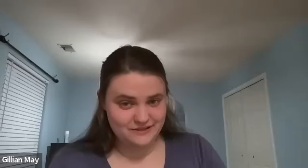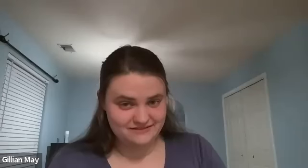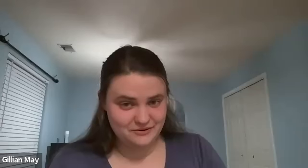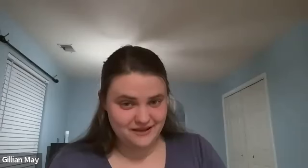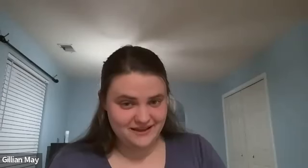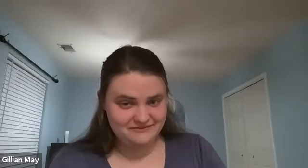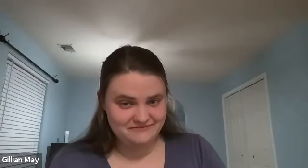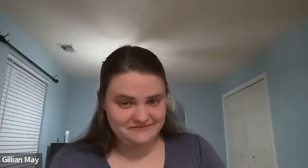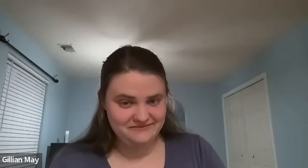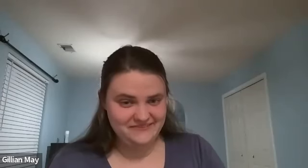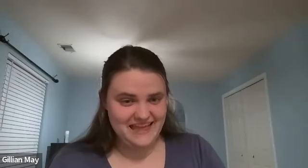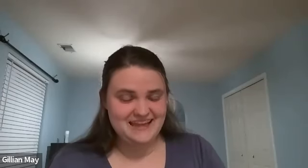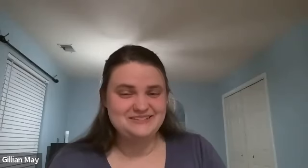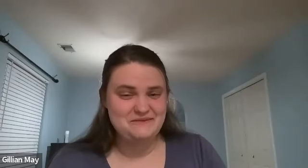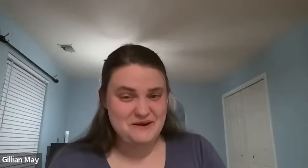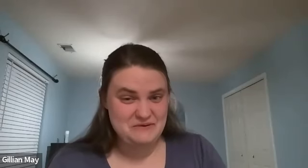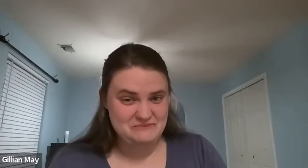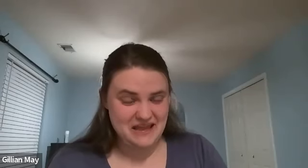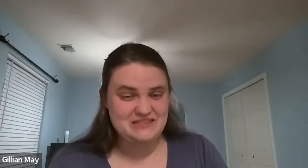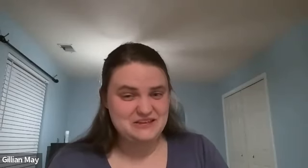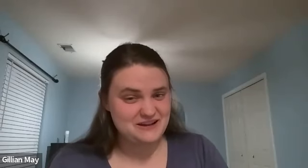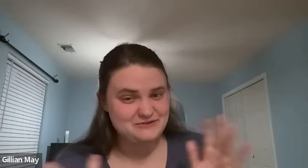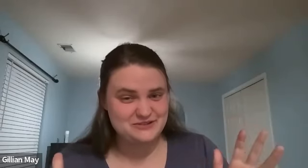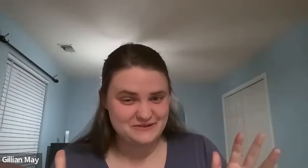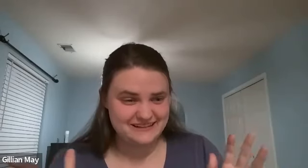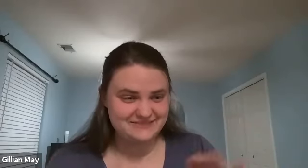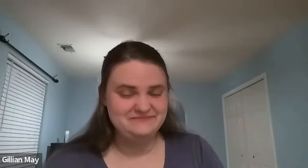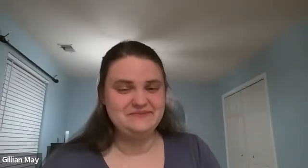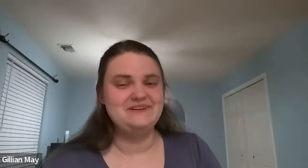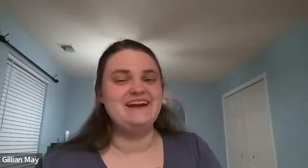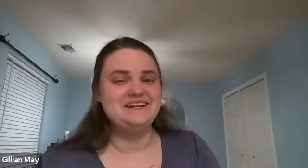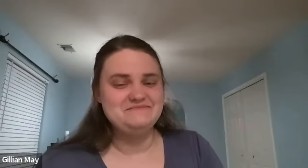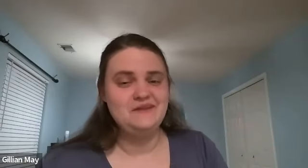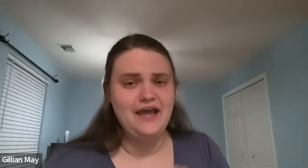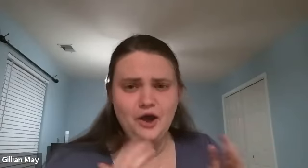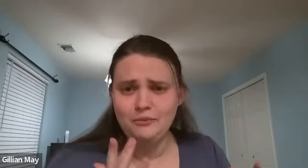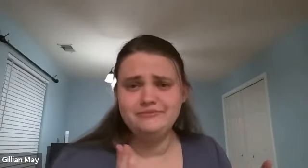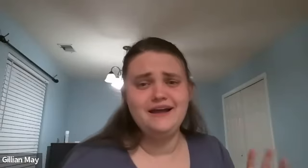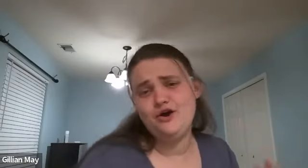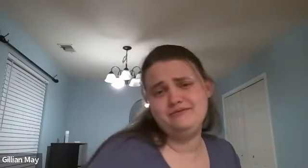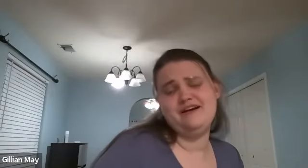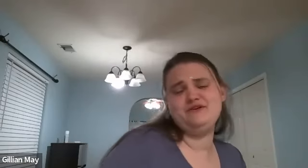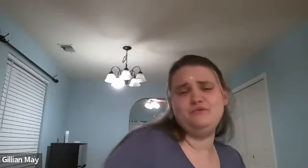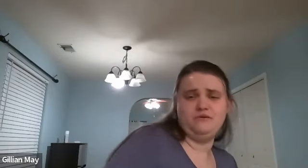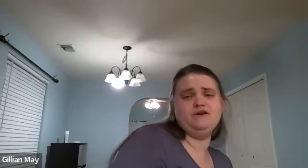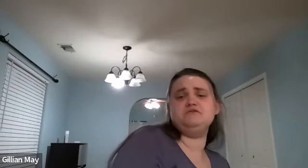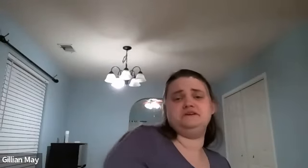one. Okay, I need y'all bear with me. I think you guys will enjoy it. All right. I hope. I think we're all